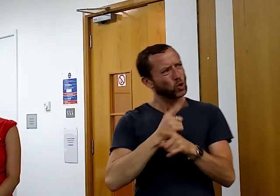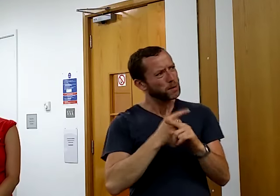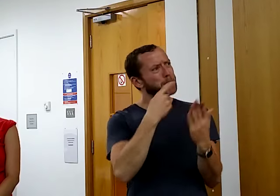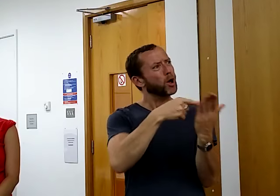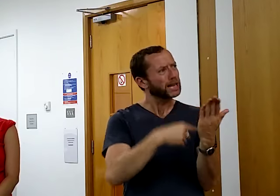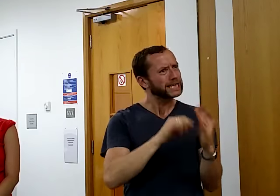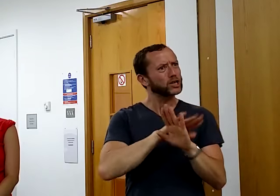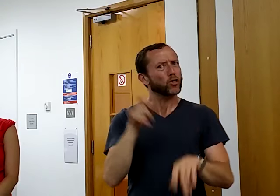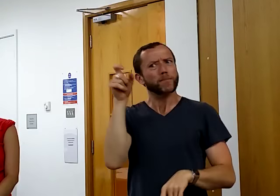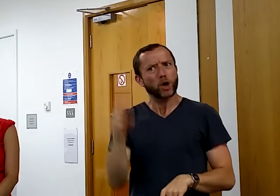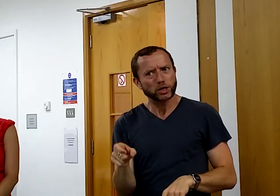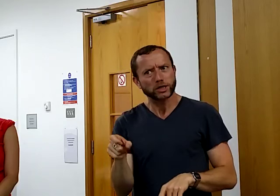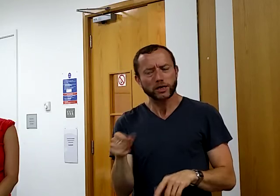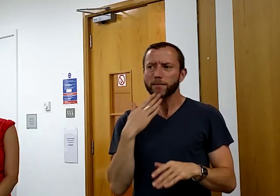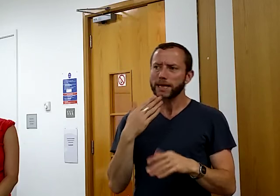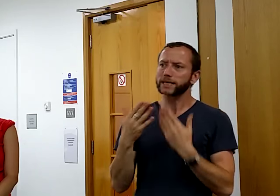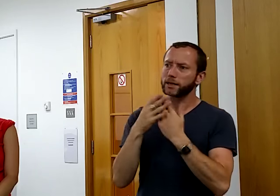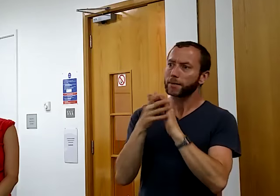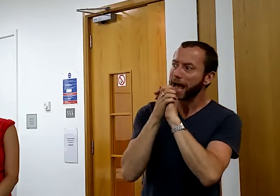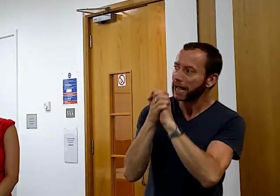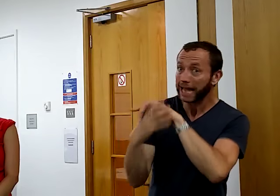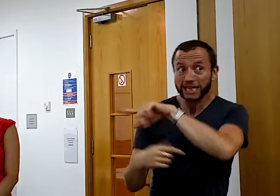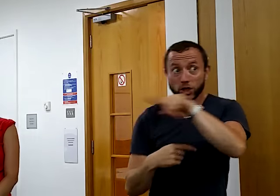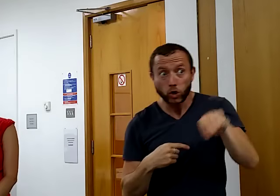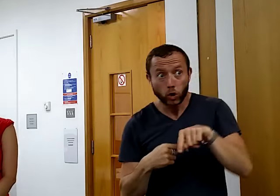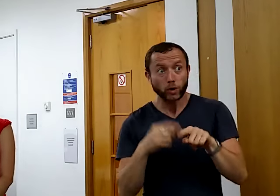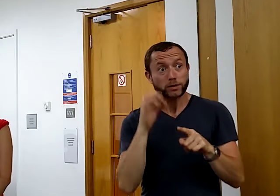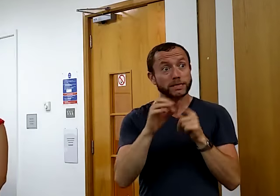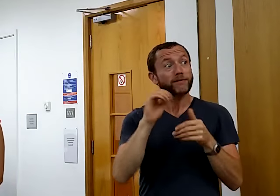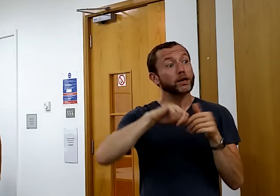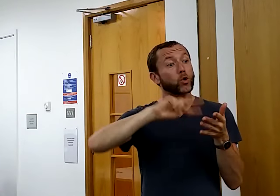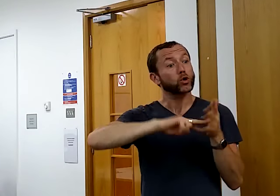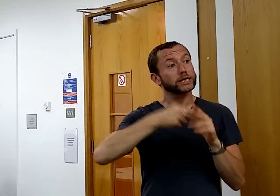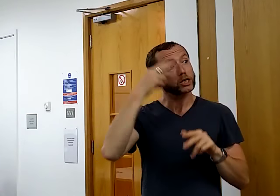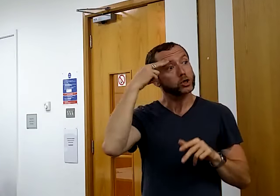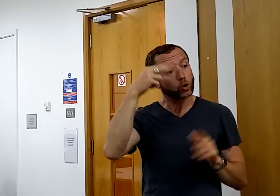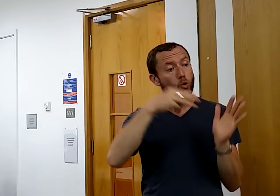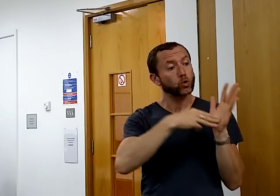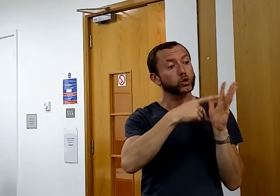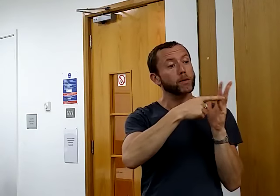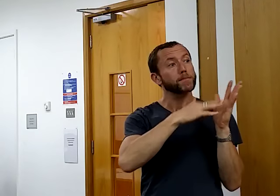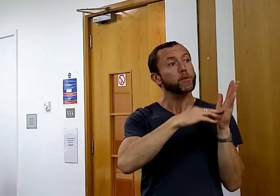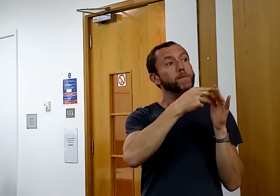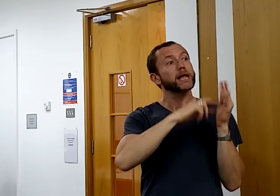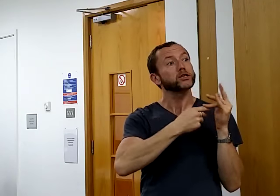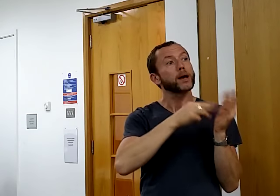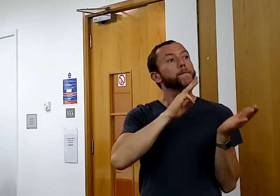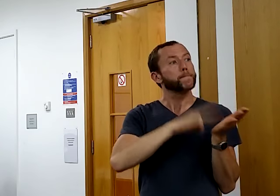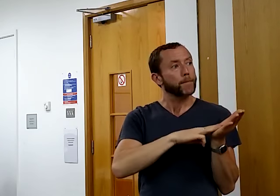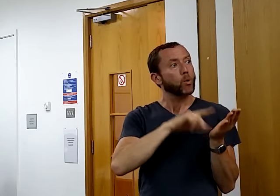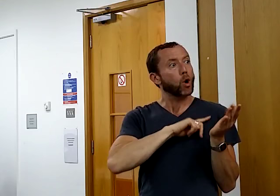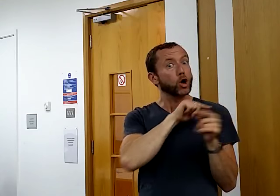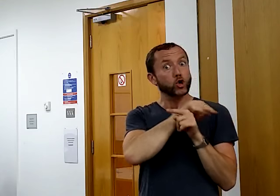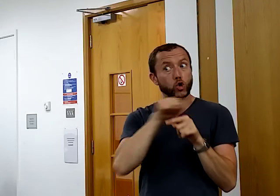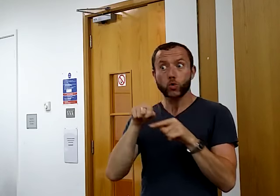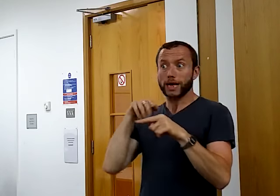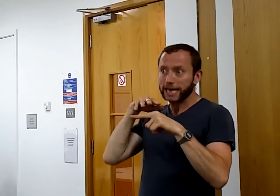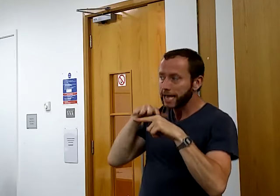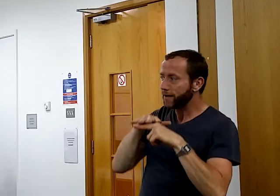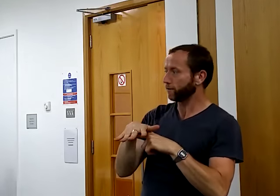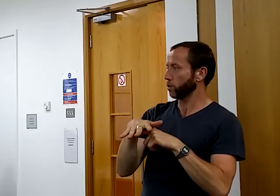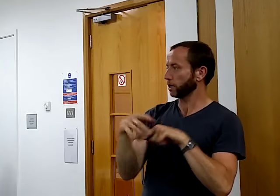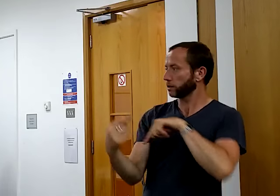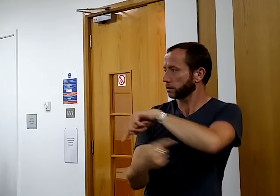to activists in Momentum, because you do have influence